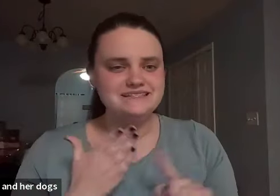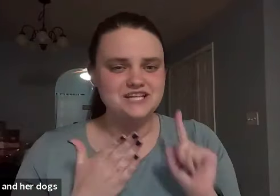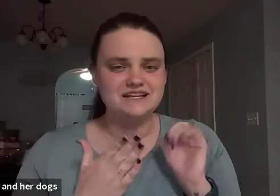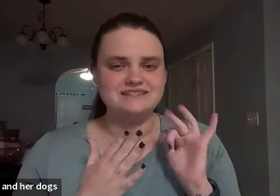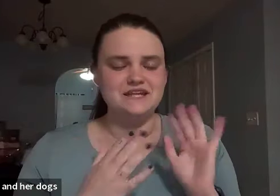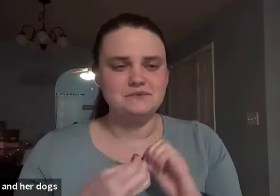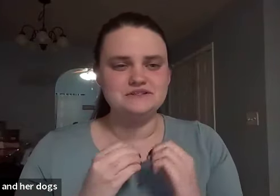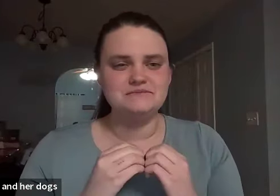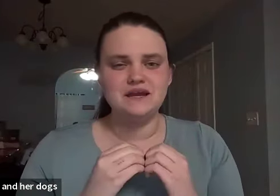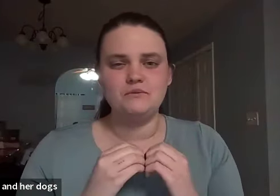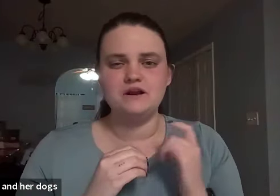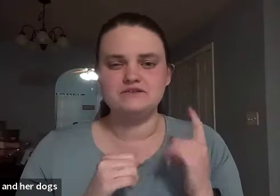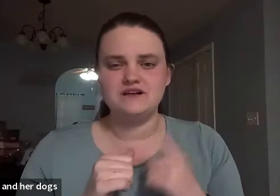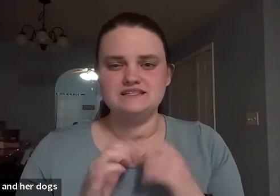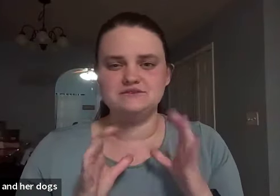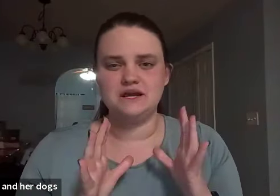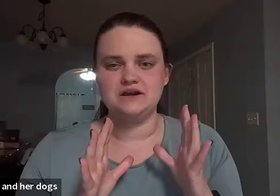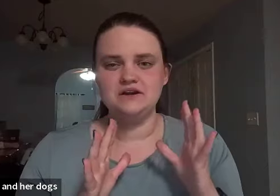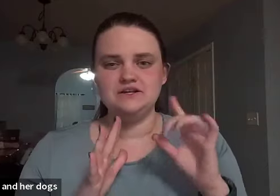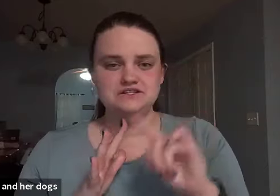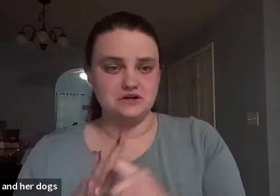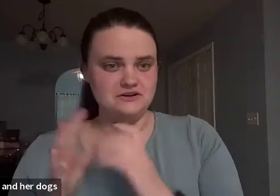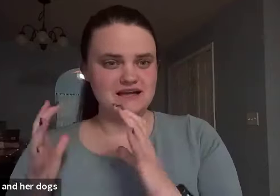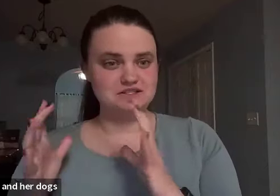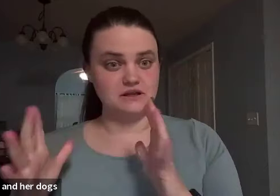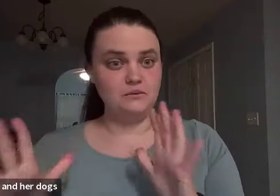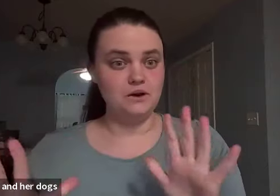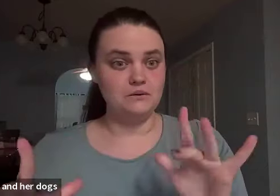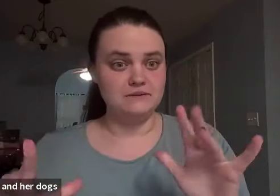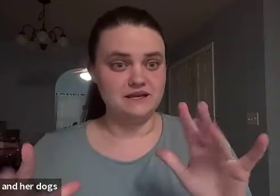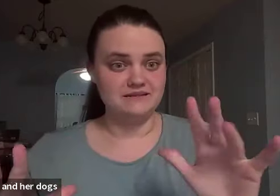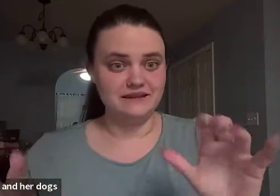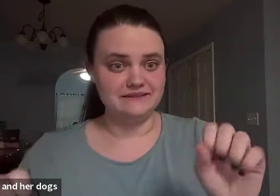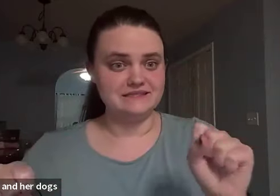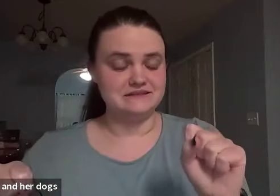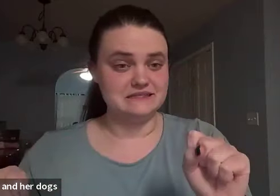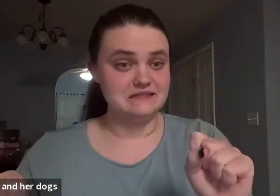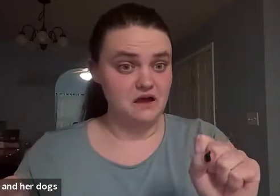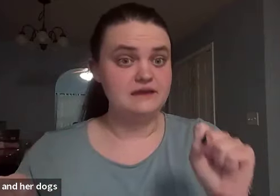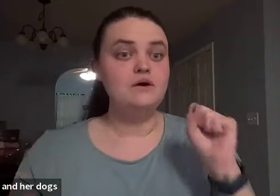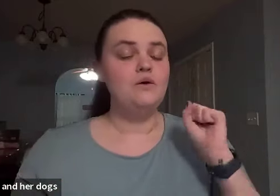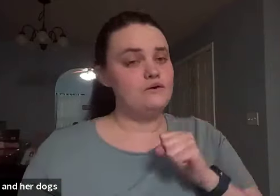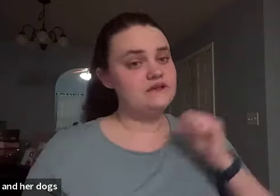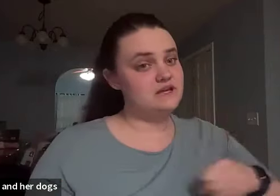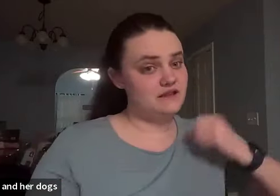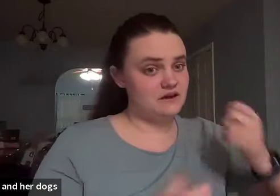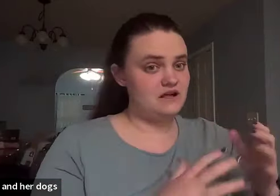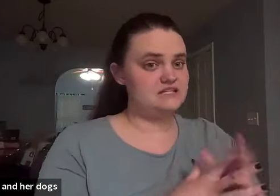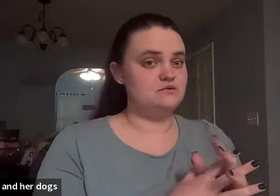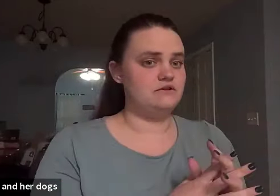like to check because numbers can be one of those classes where starter classes are like, whoa, wait a minute, like this is a lot. Or they can be like other classes where they're